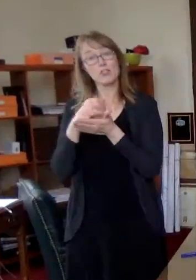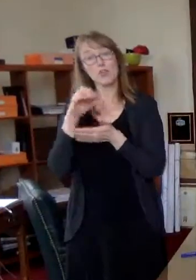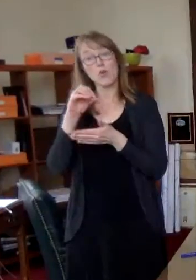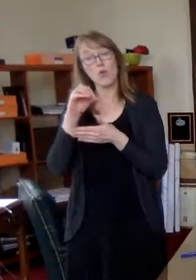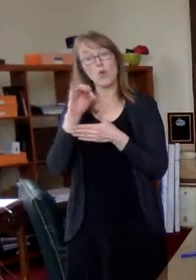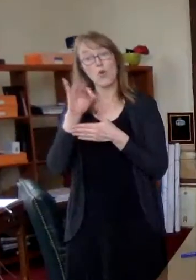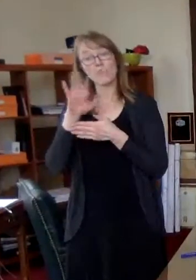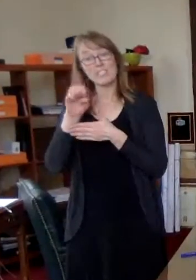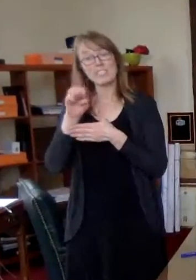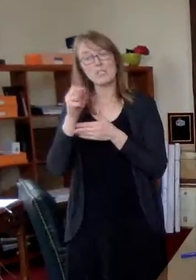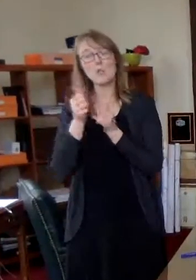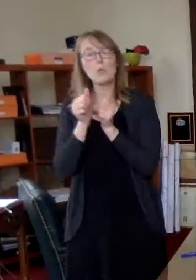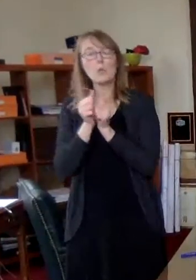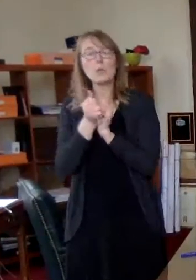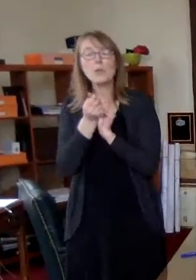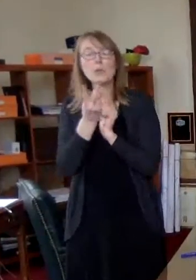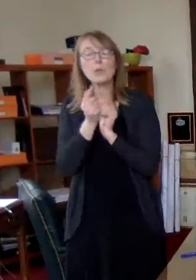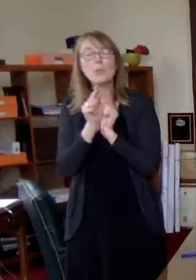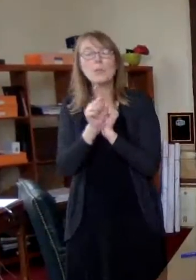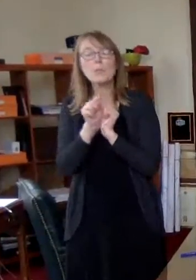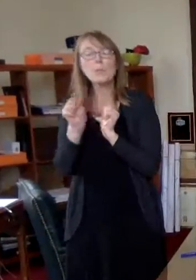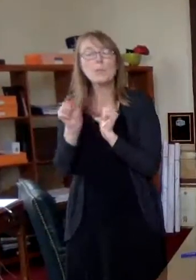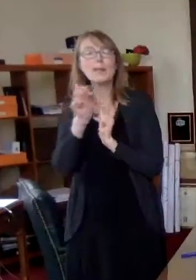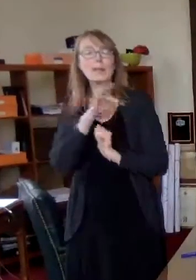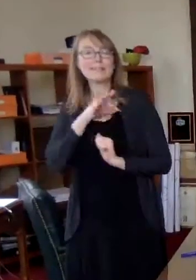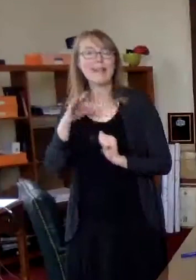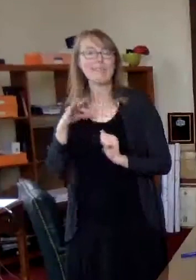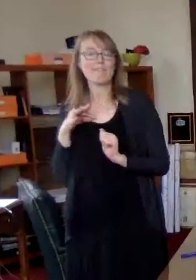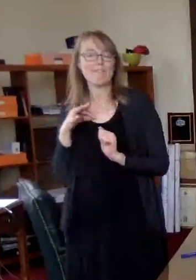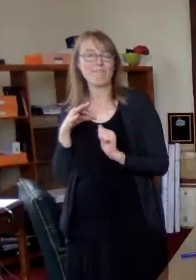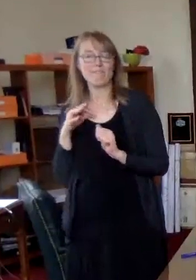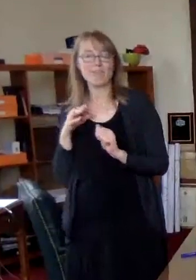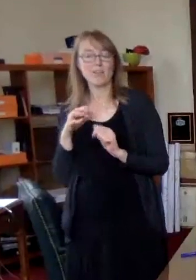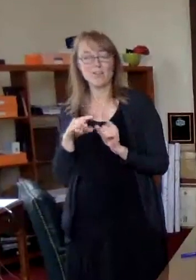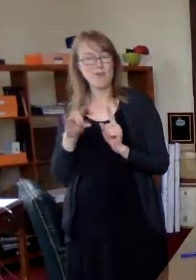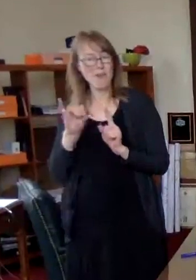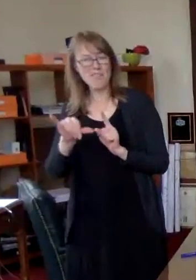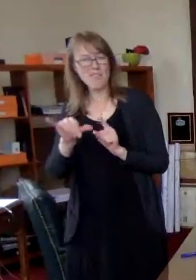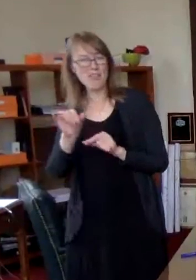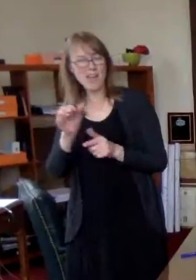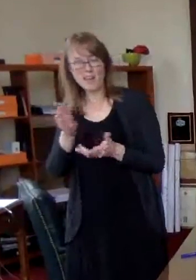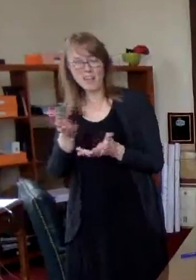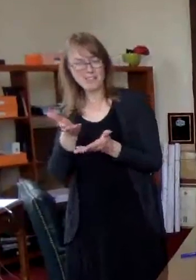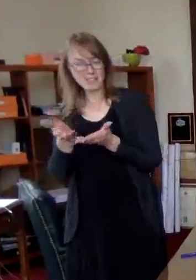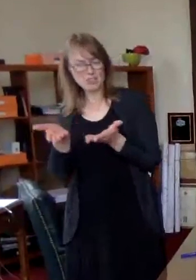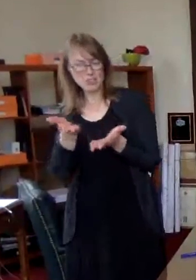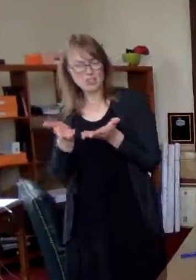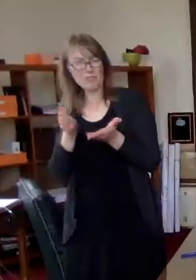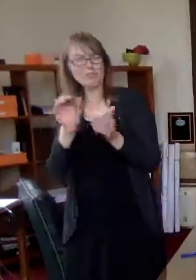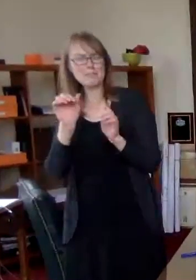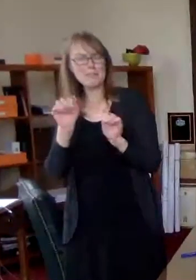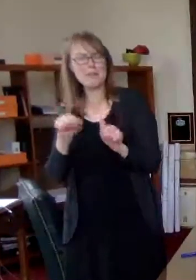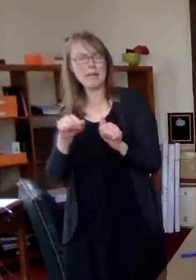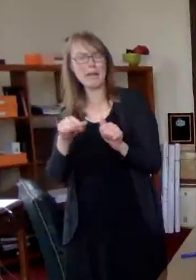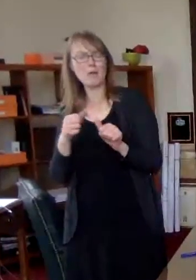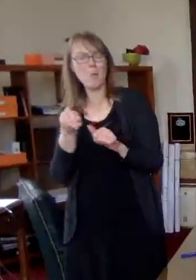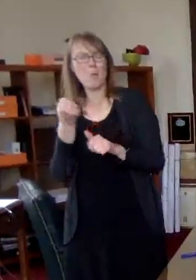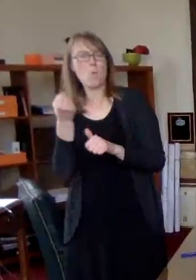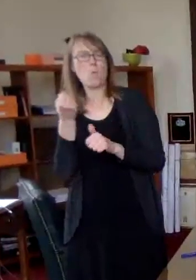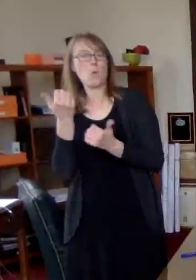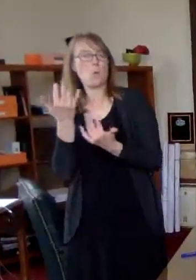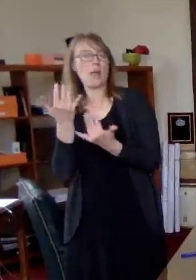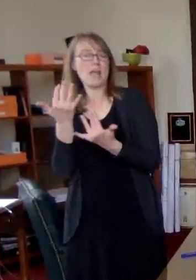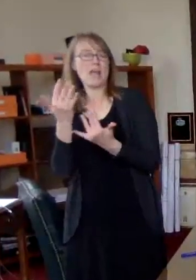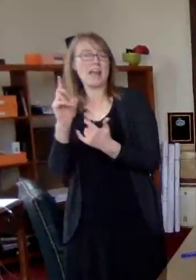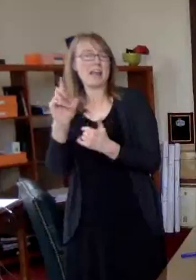but most of that can wait or it can be done online. So very few visitors or members of the public need to